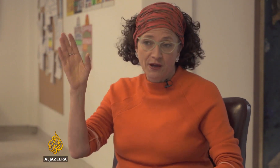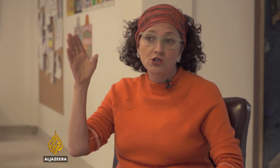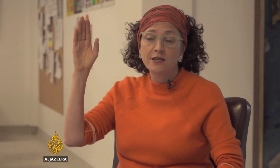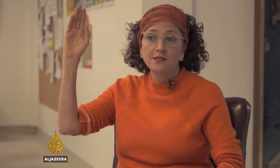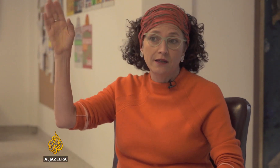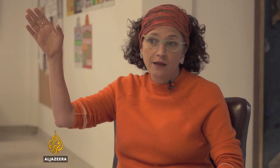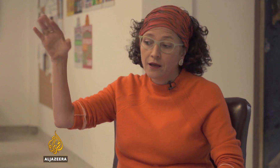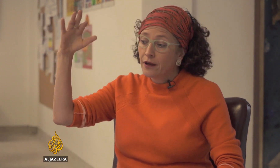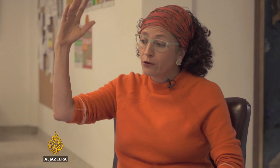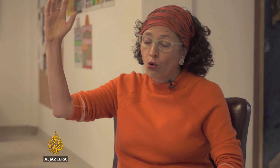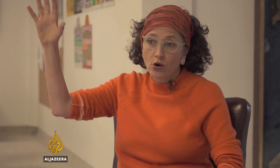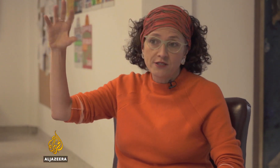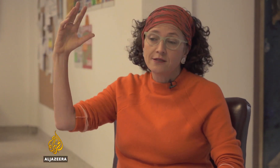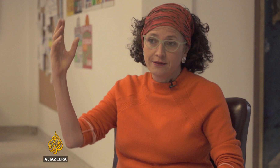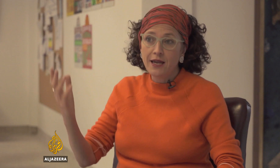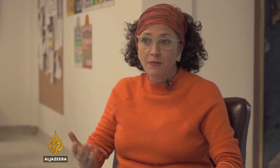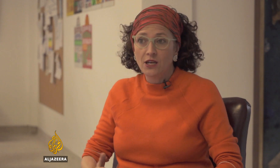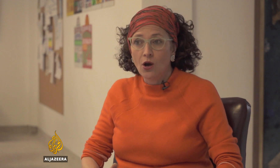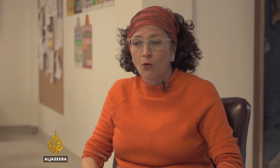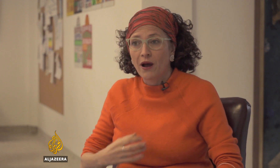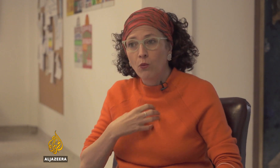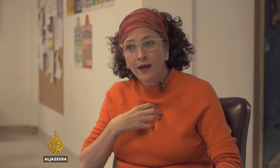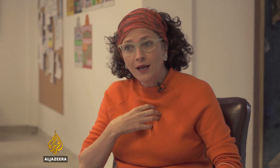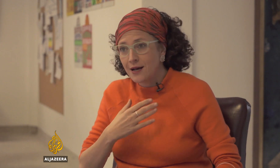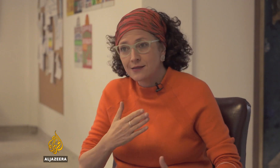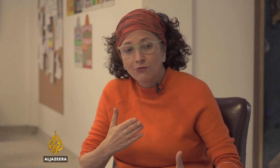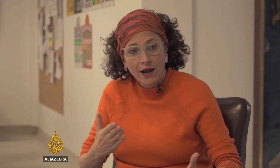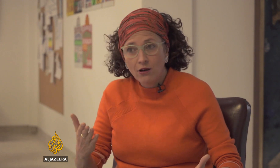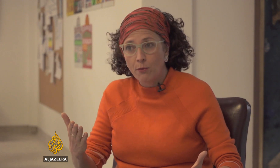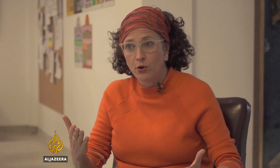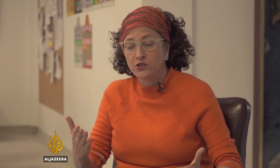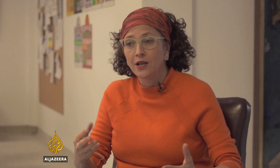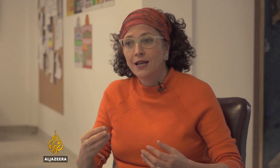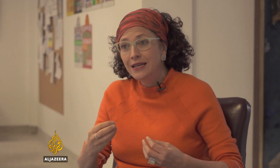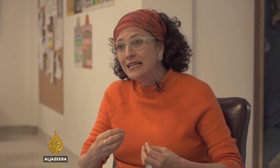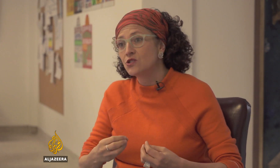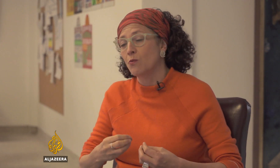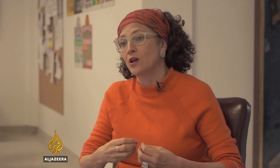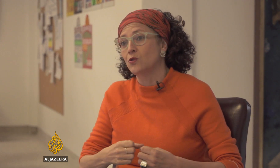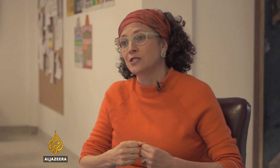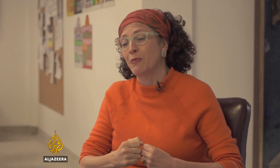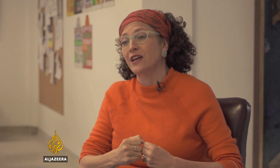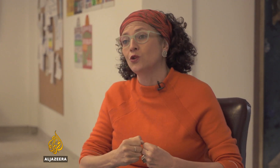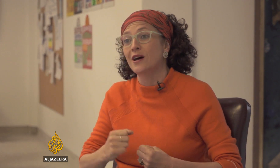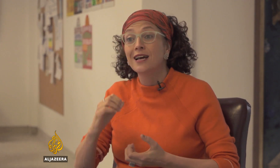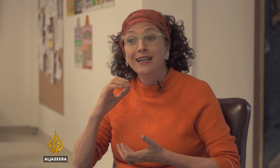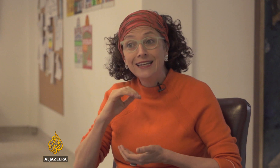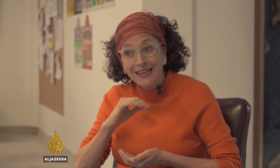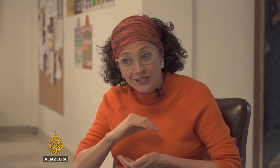specialists, the courts, they may know, but we as a regular person need someone to explain to us, need